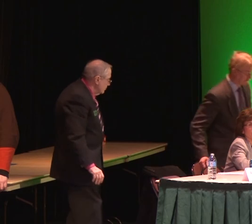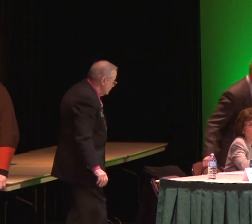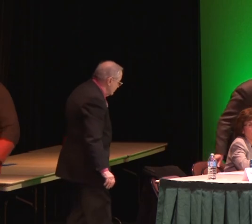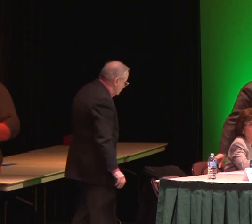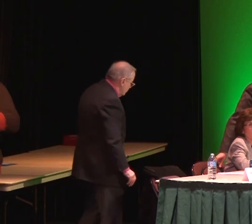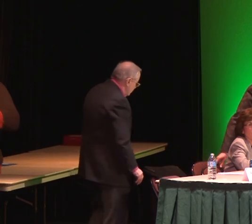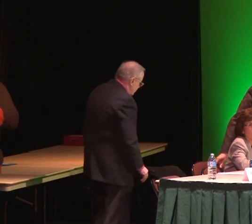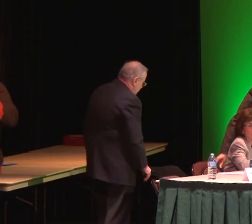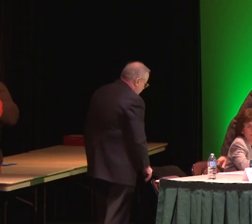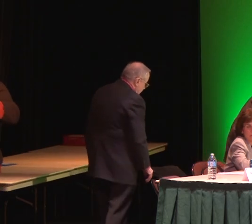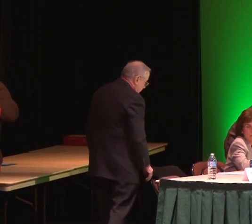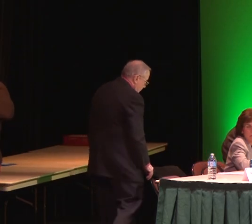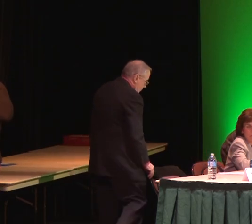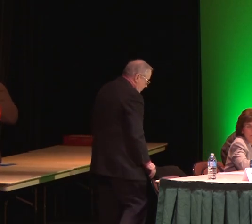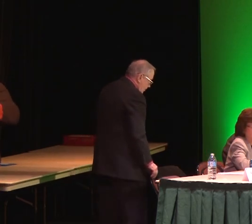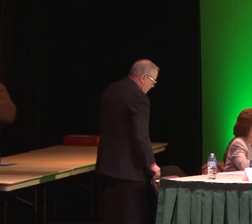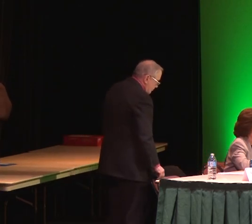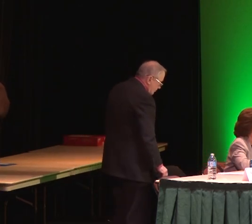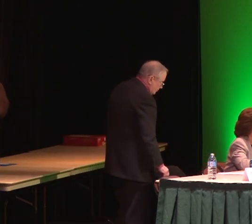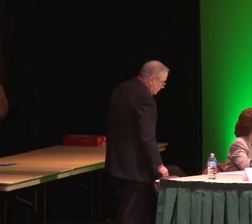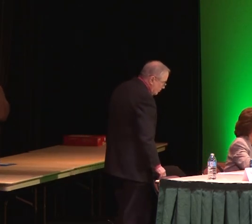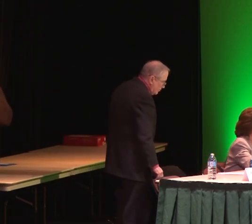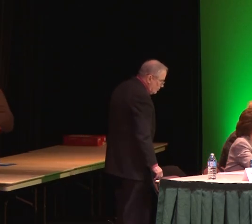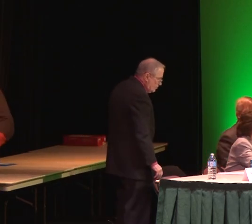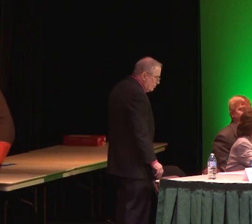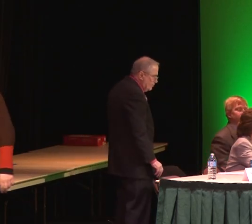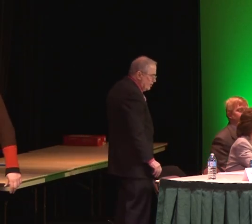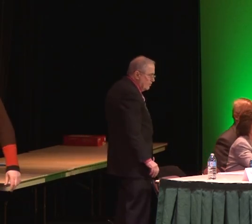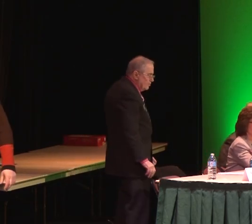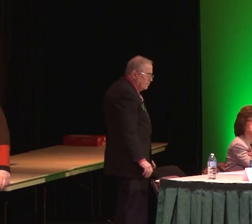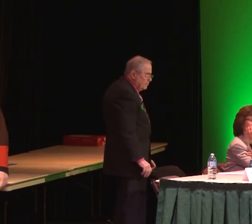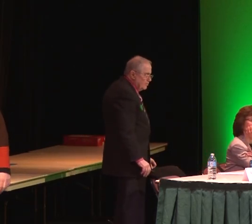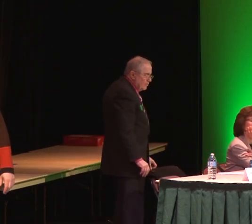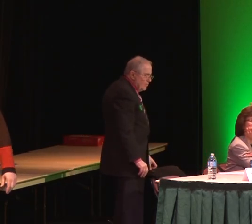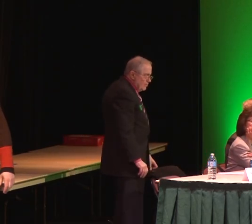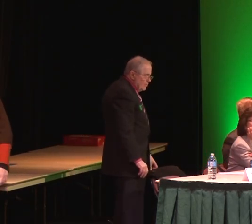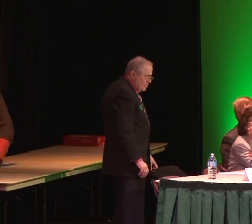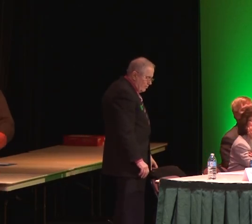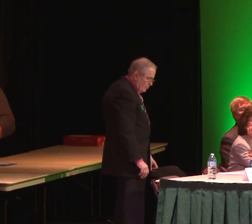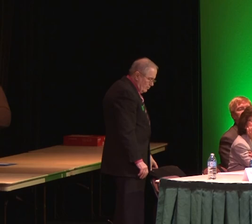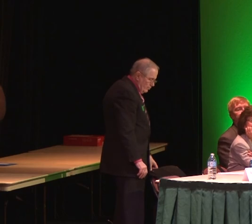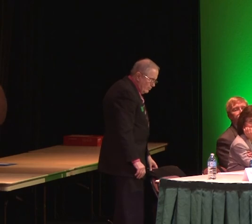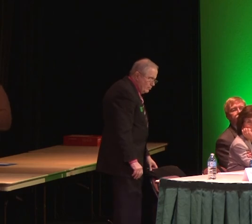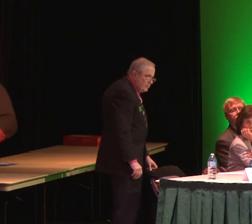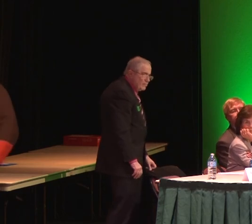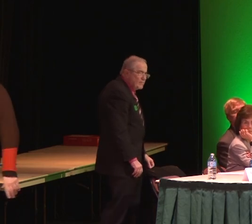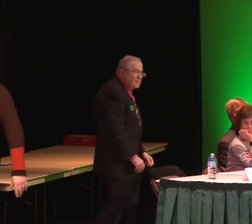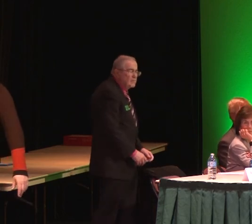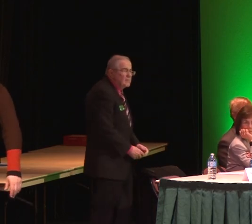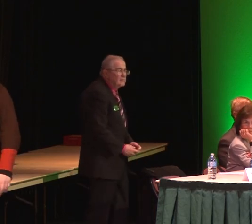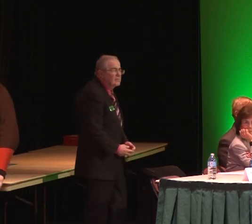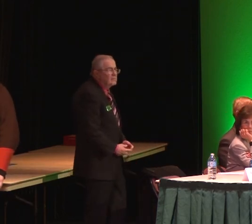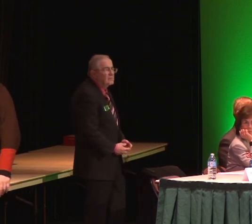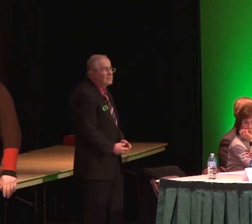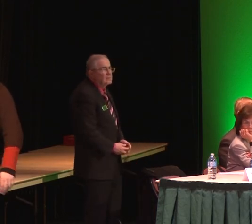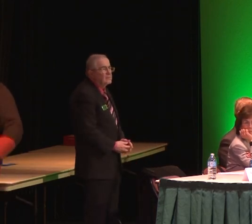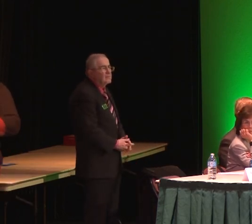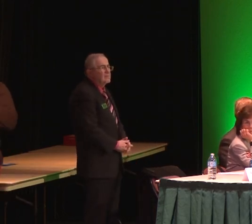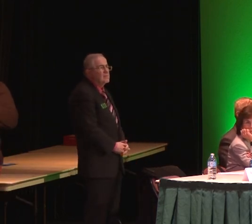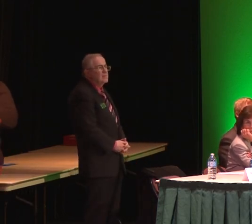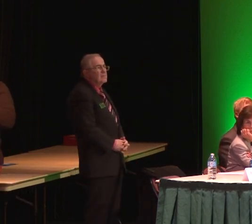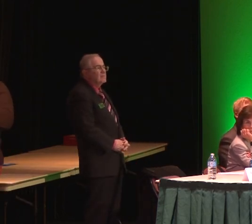judging chair, Robert Rack, has just handed me this. It says the high school students in first, second, and third, an honorable